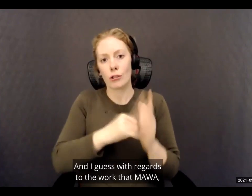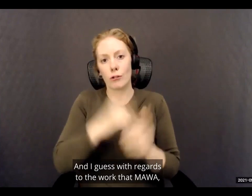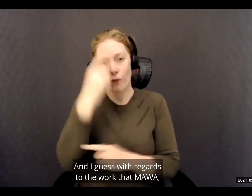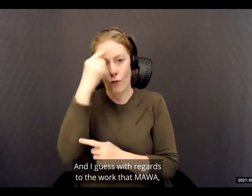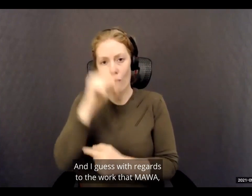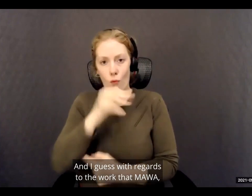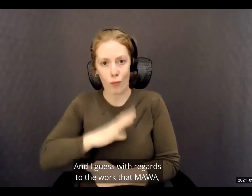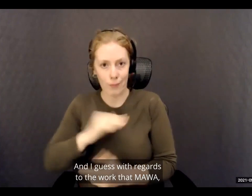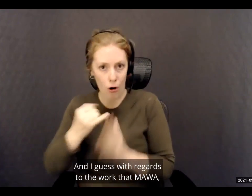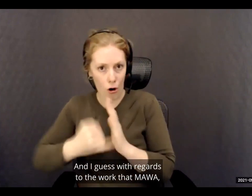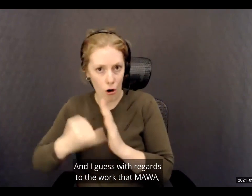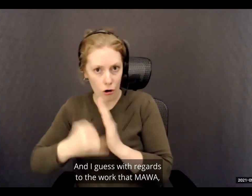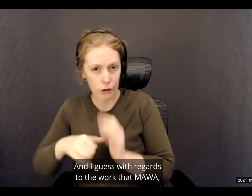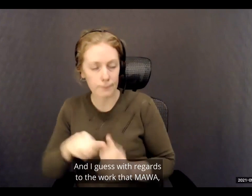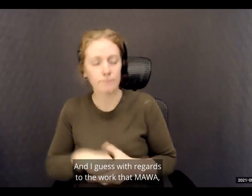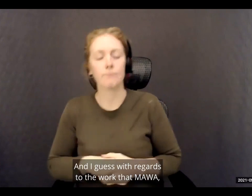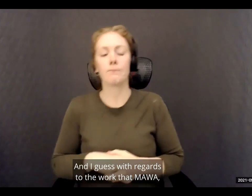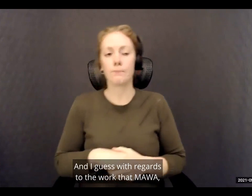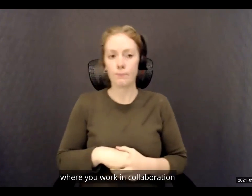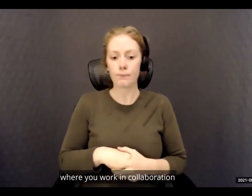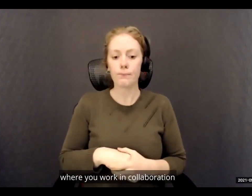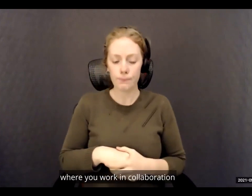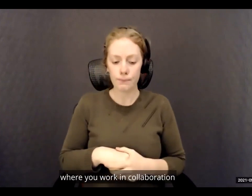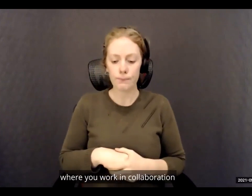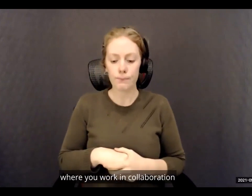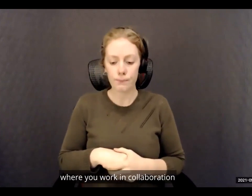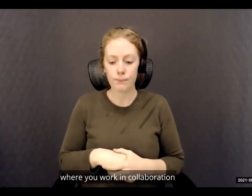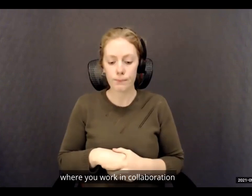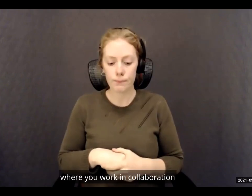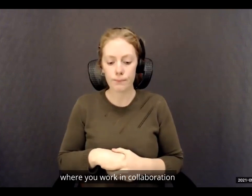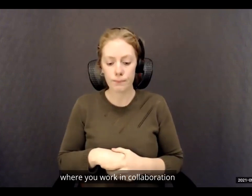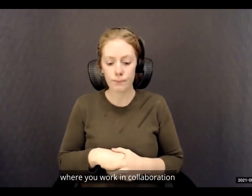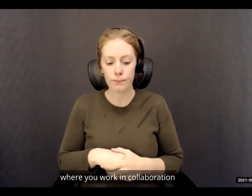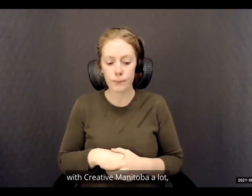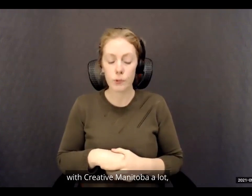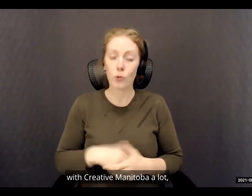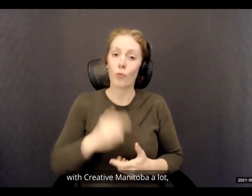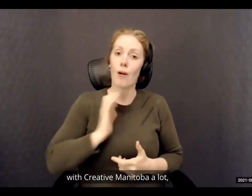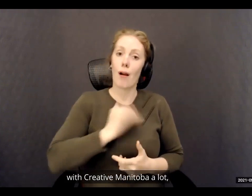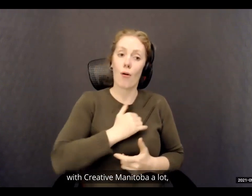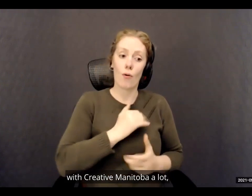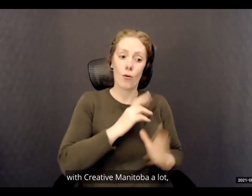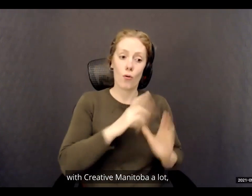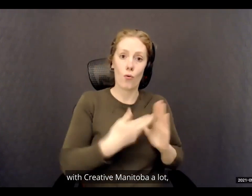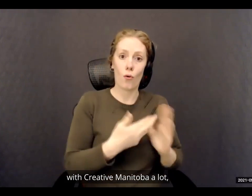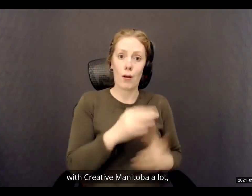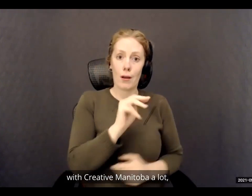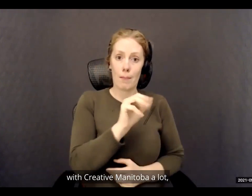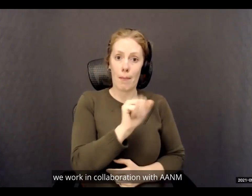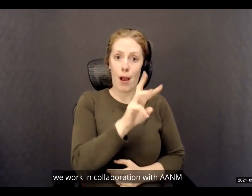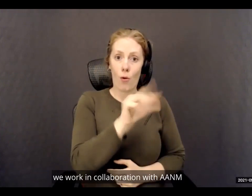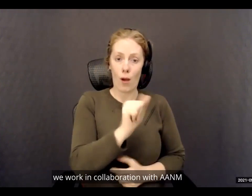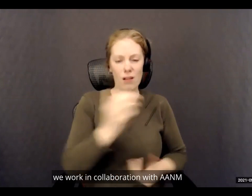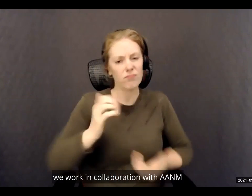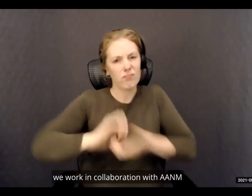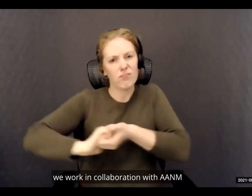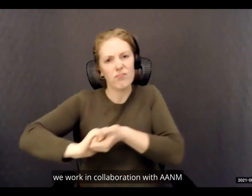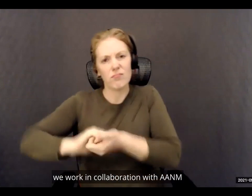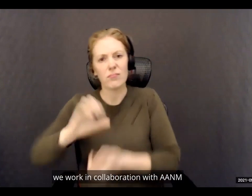And I guess with regards to the work at MAWA, we work in collaboration with Creative Manitoba a lot. We